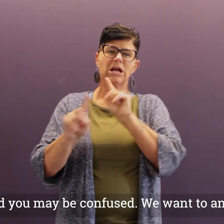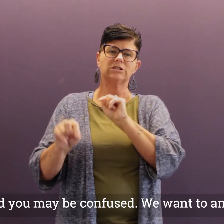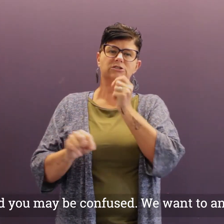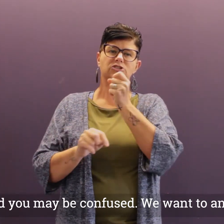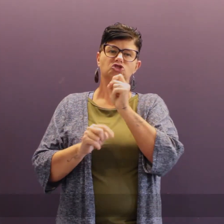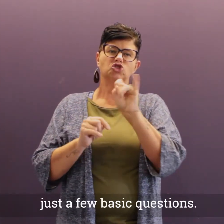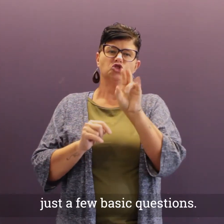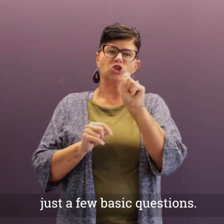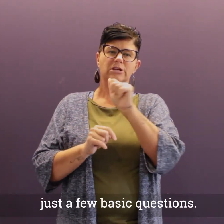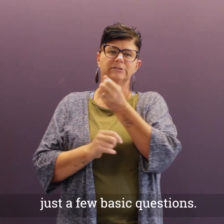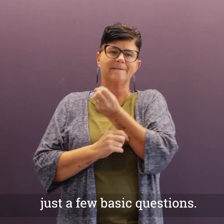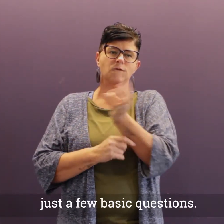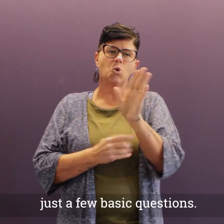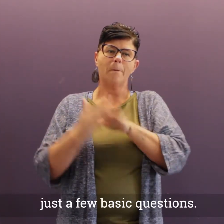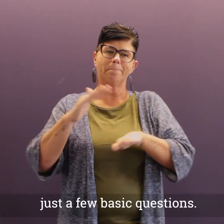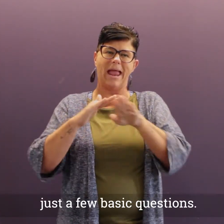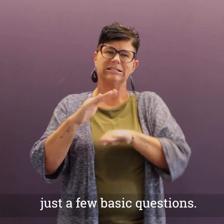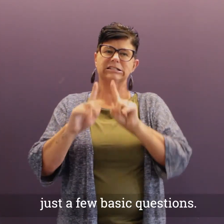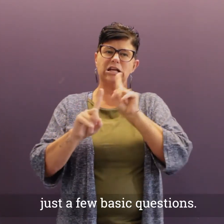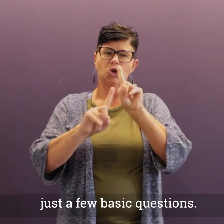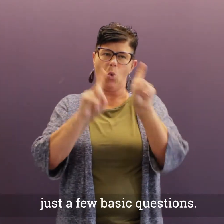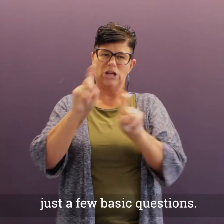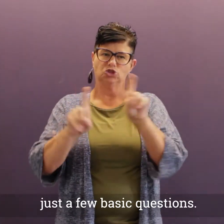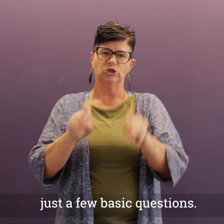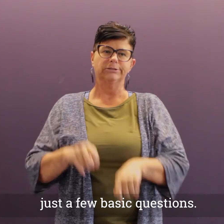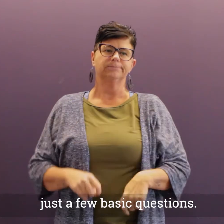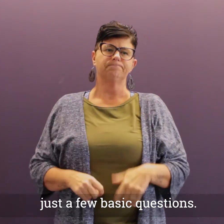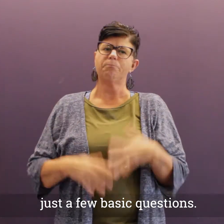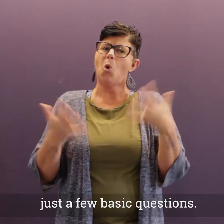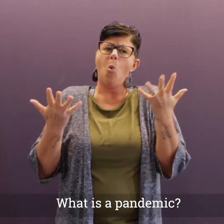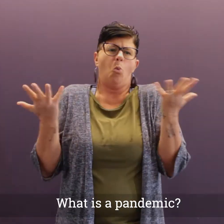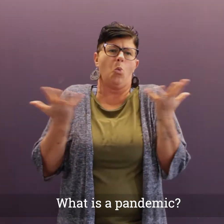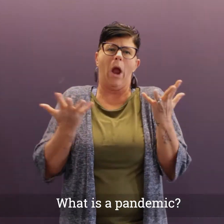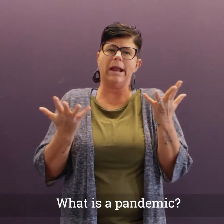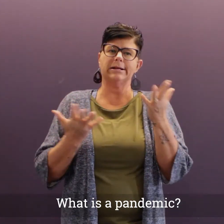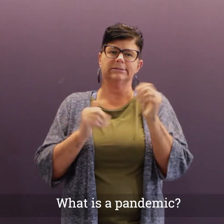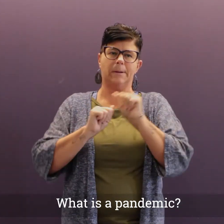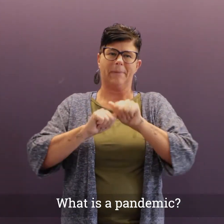We want to answer just a few basic questions. What is a pandemic?